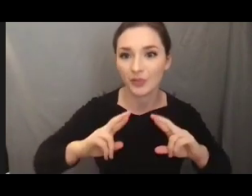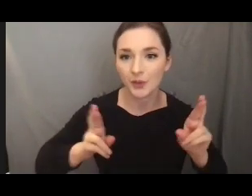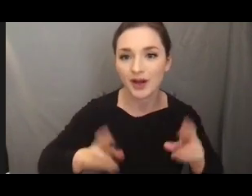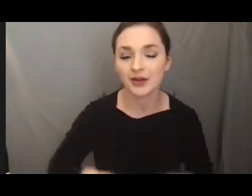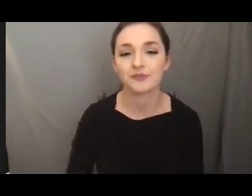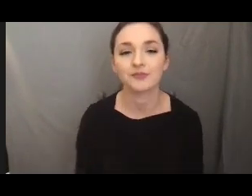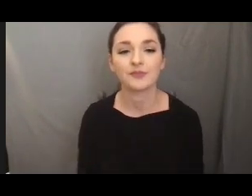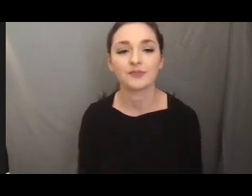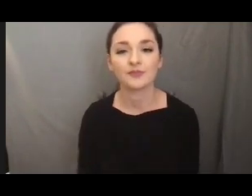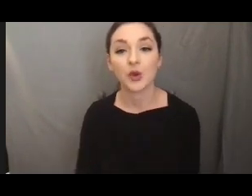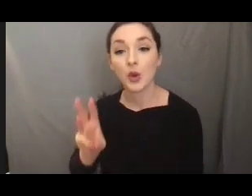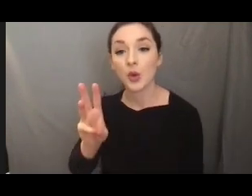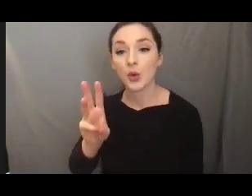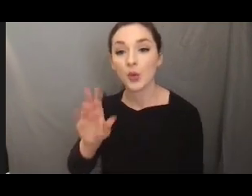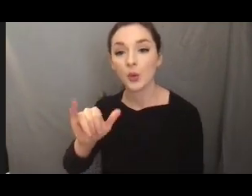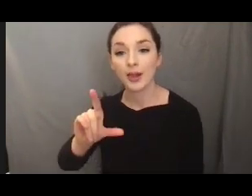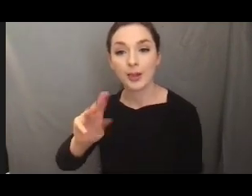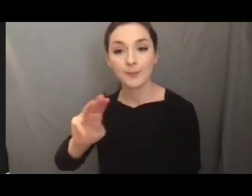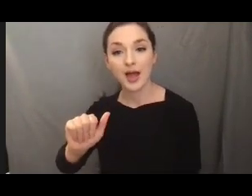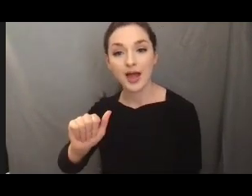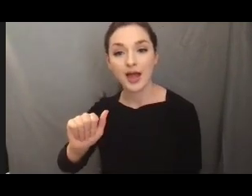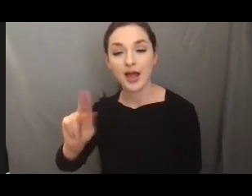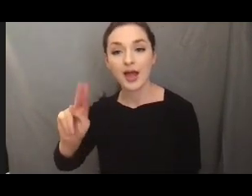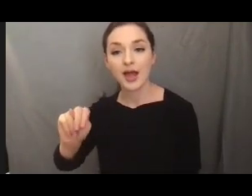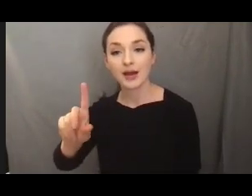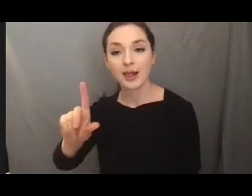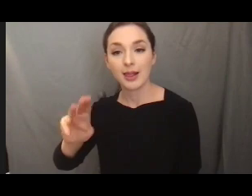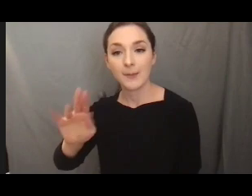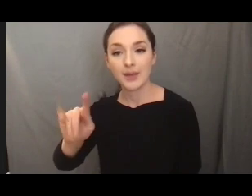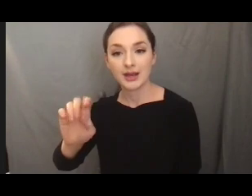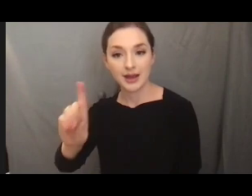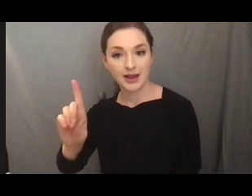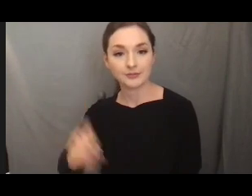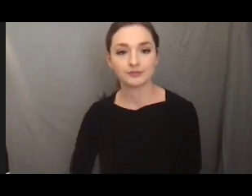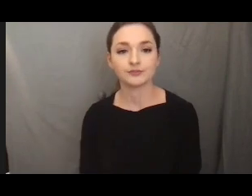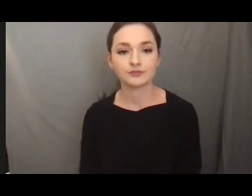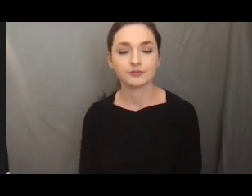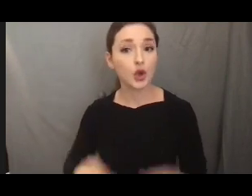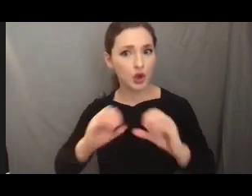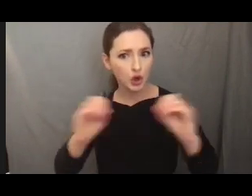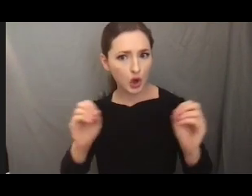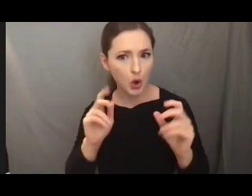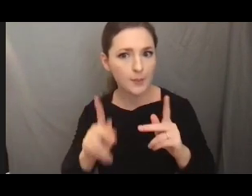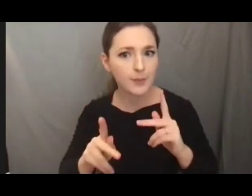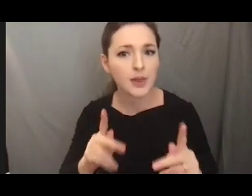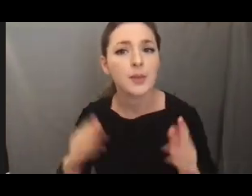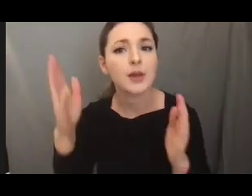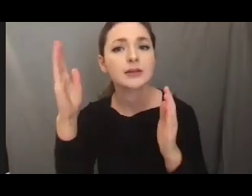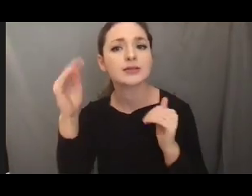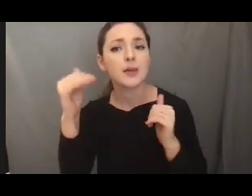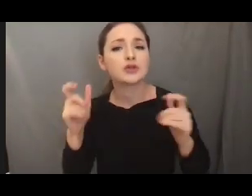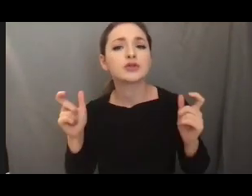Wilma Unlimited. No one expected such a tiny girl to have a first birthday in